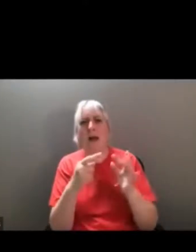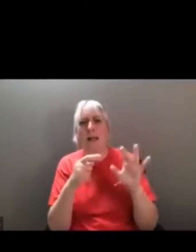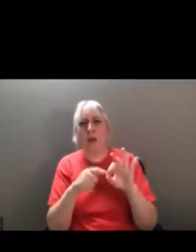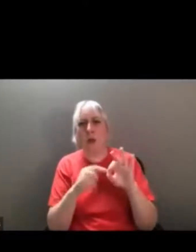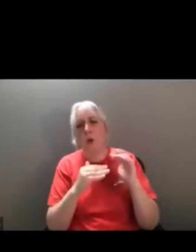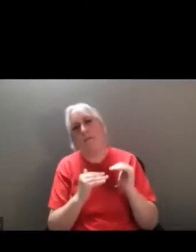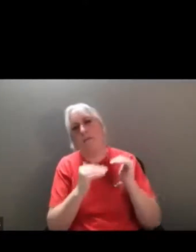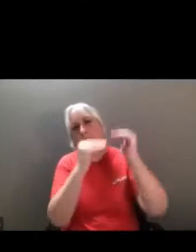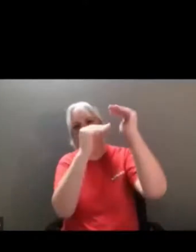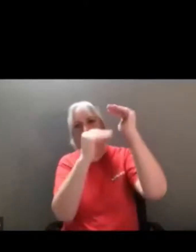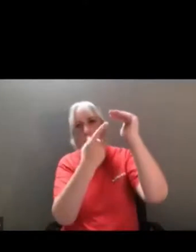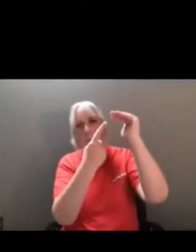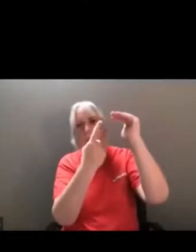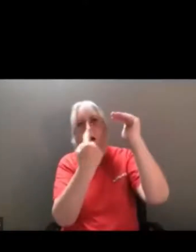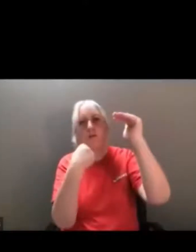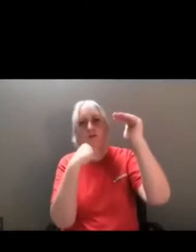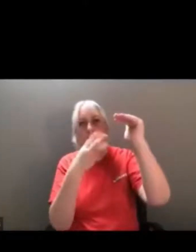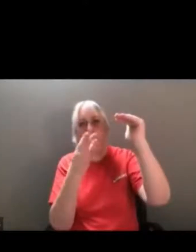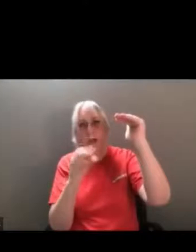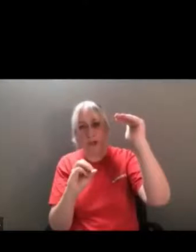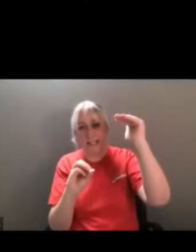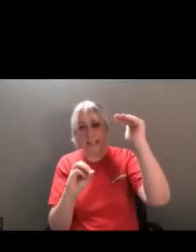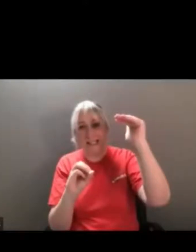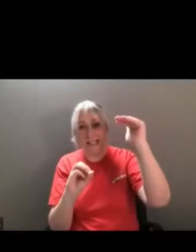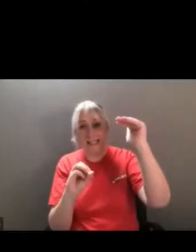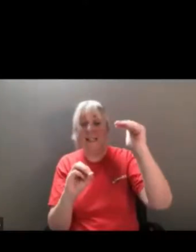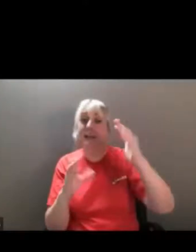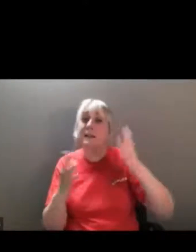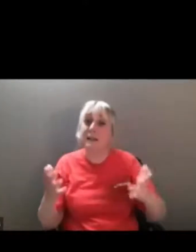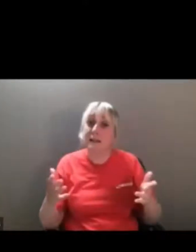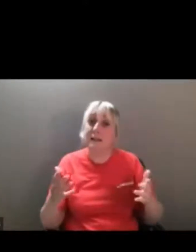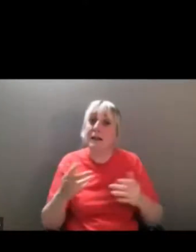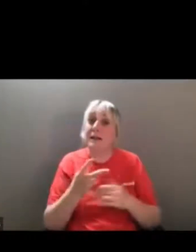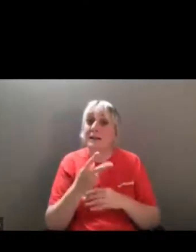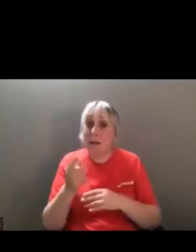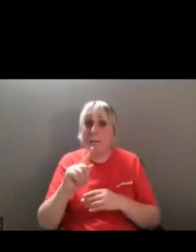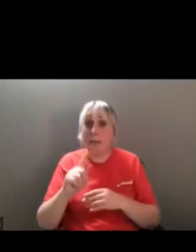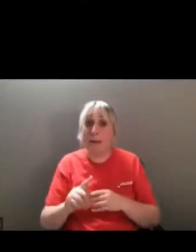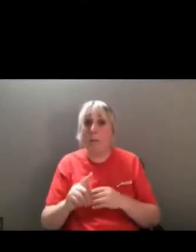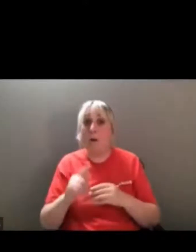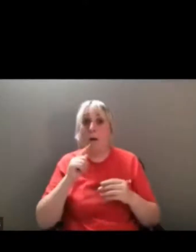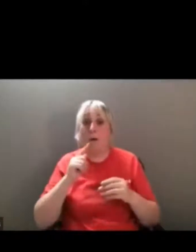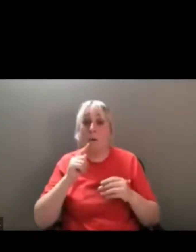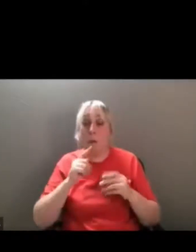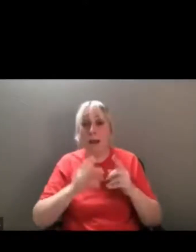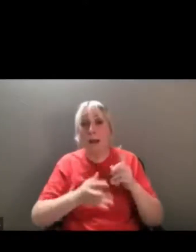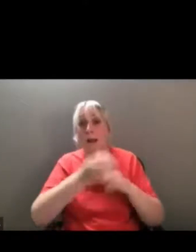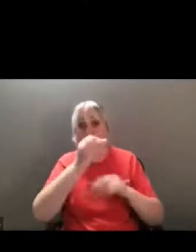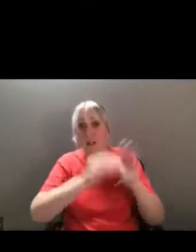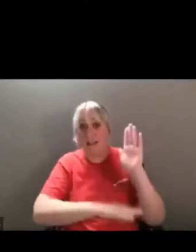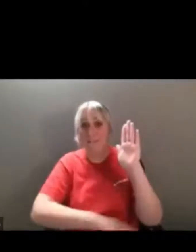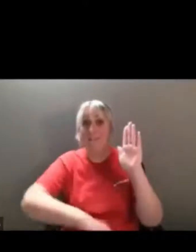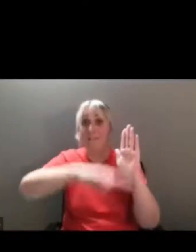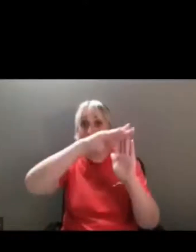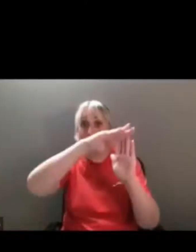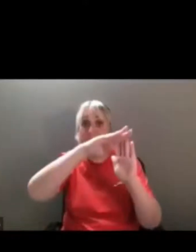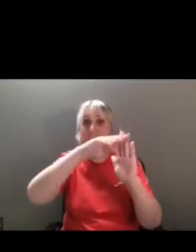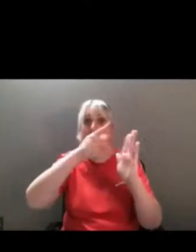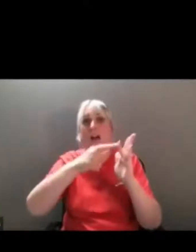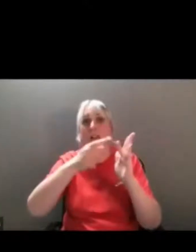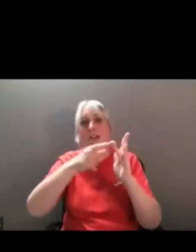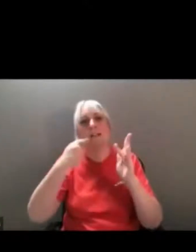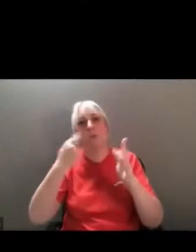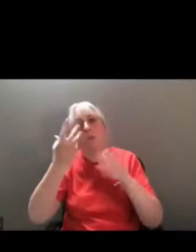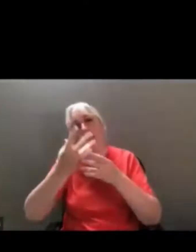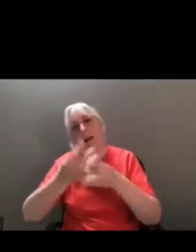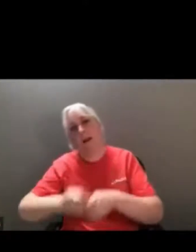the easier it will be for some cornflakes to get to the top. And for one reason or another, boardroom greed, or as I am assured, the natural and God-given